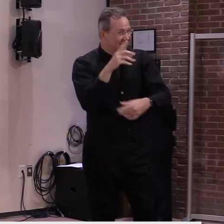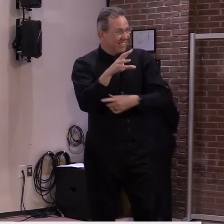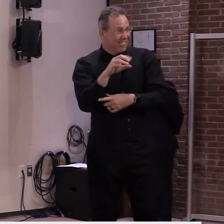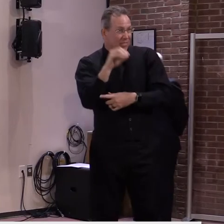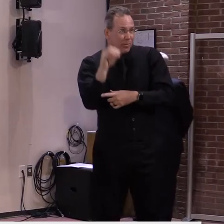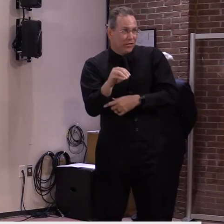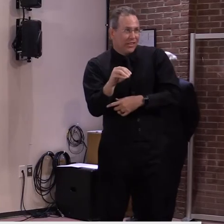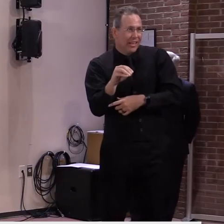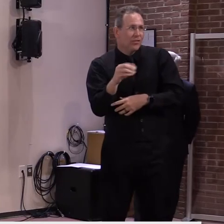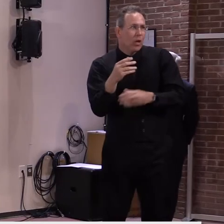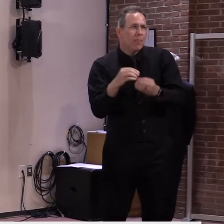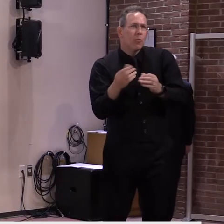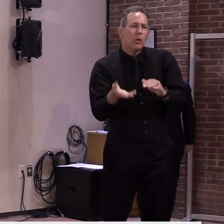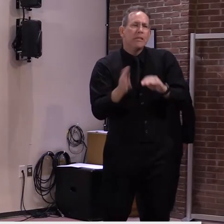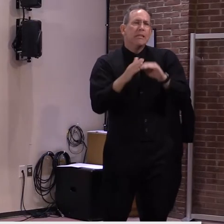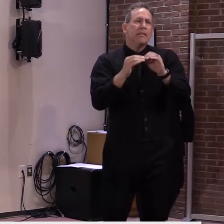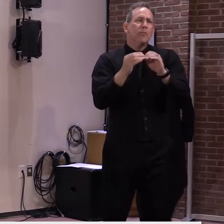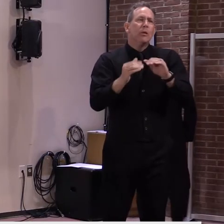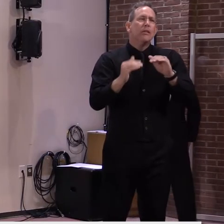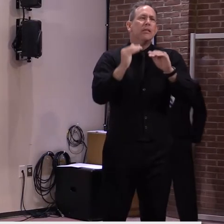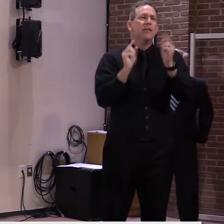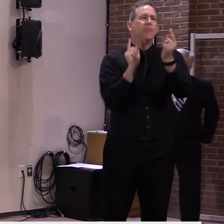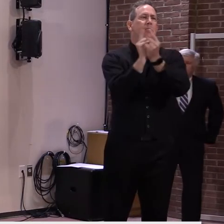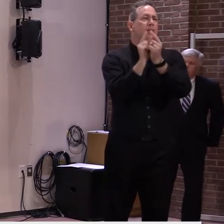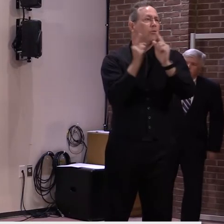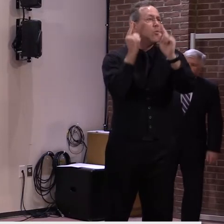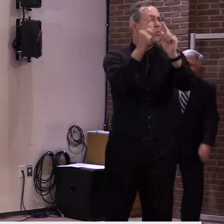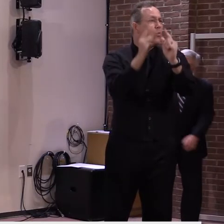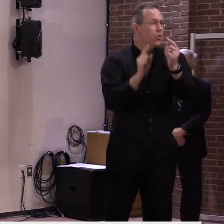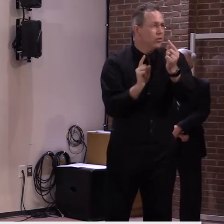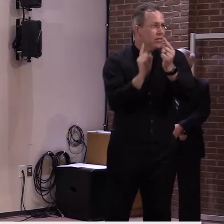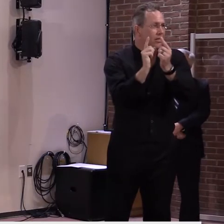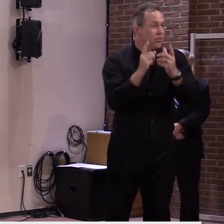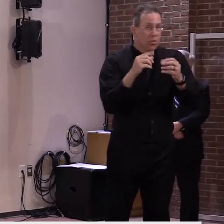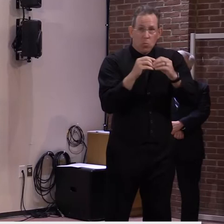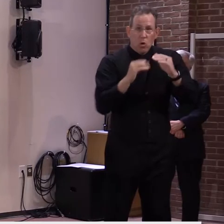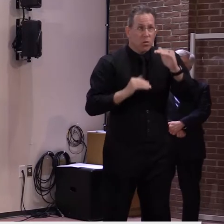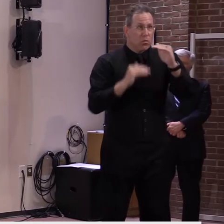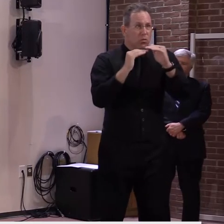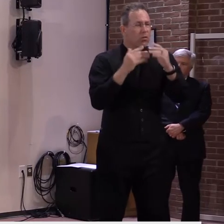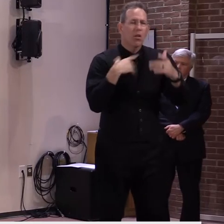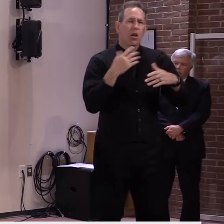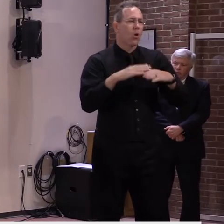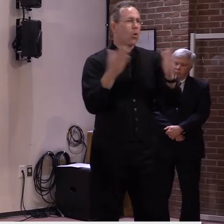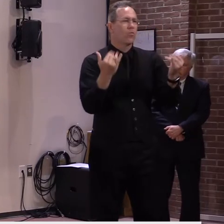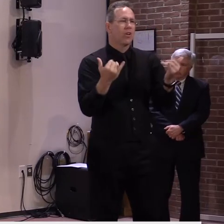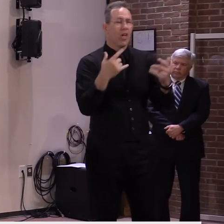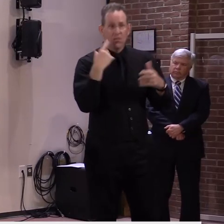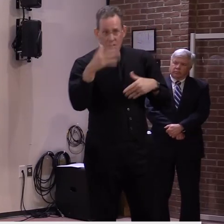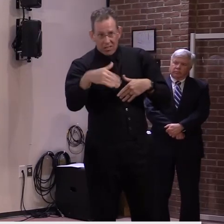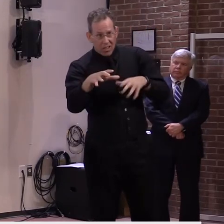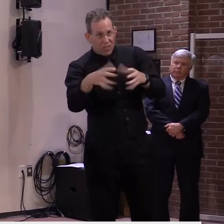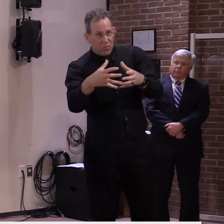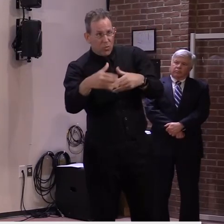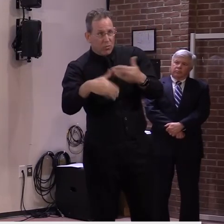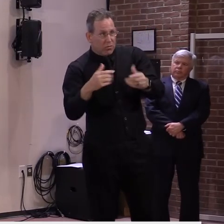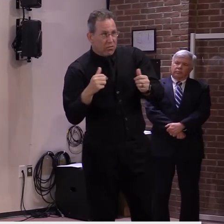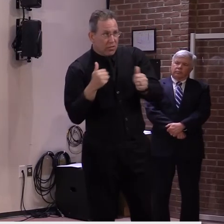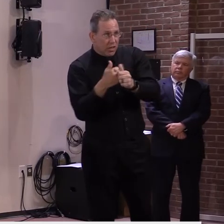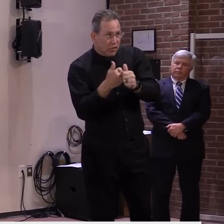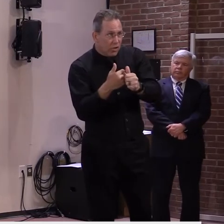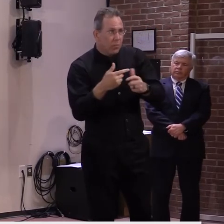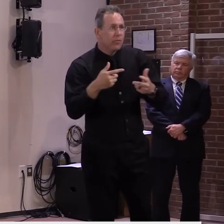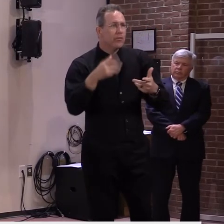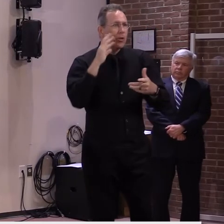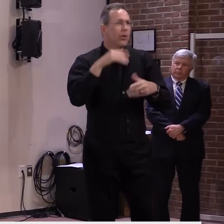well before we open up the bars, restaurants, and social clubs. So we're still